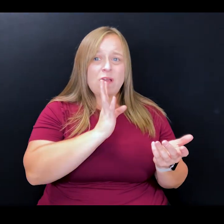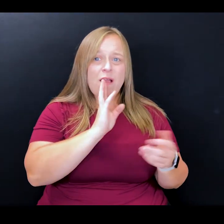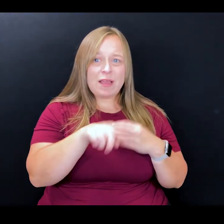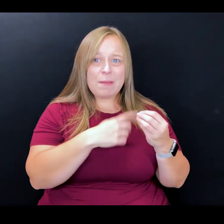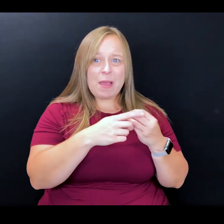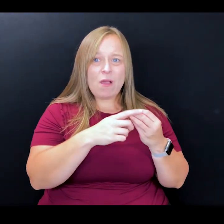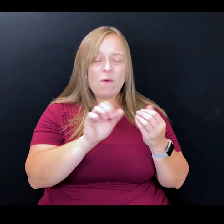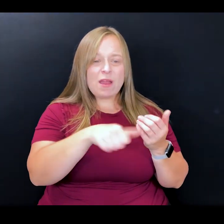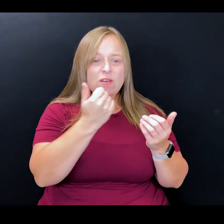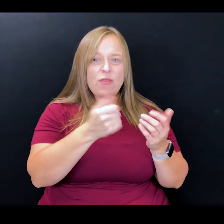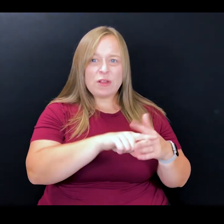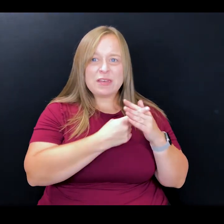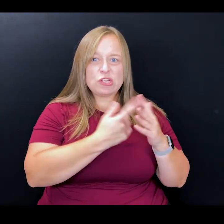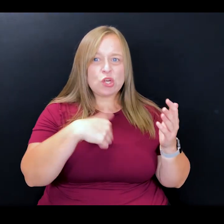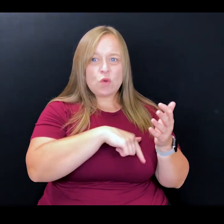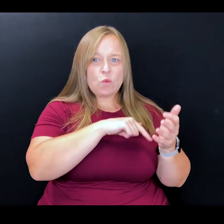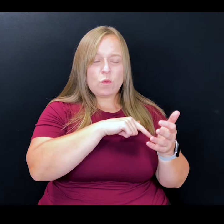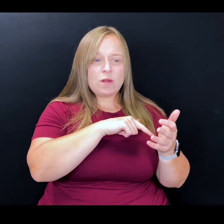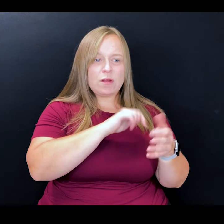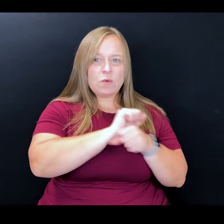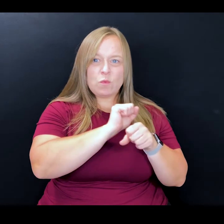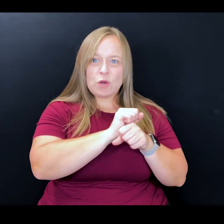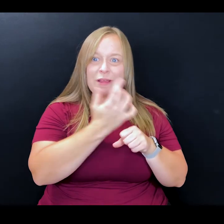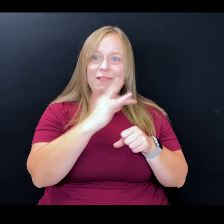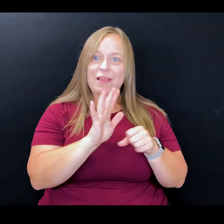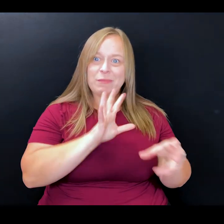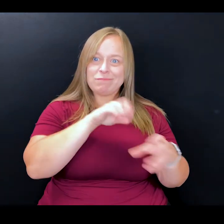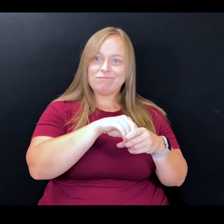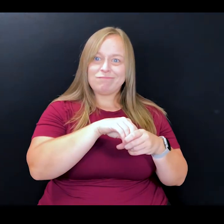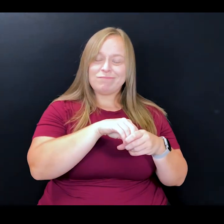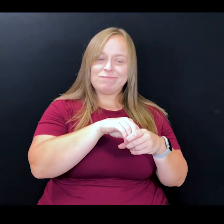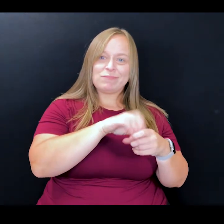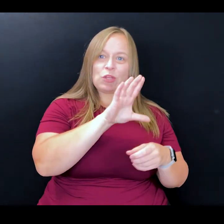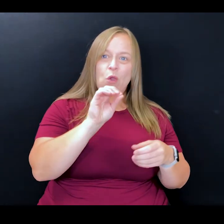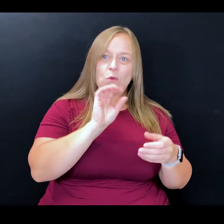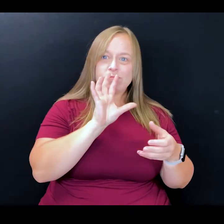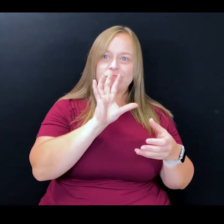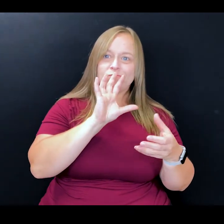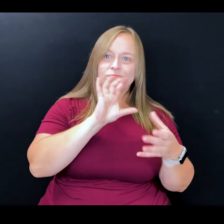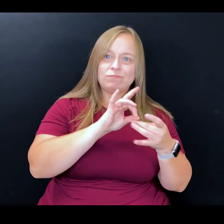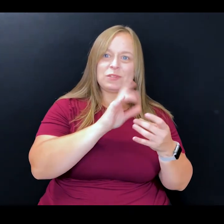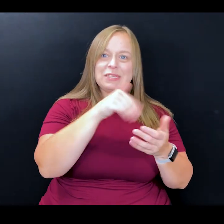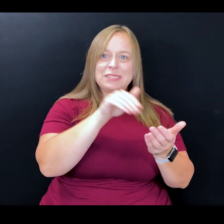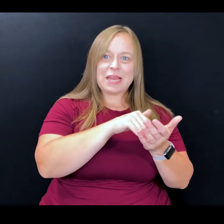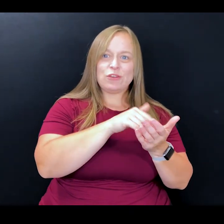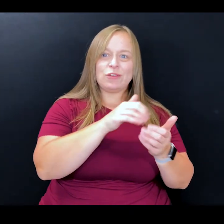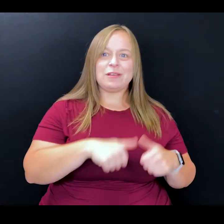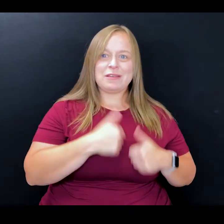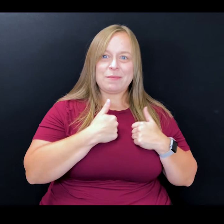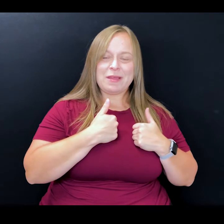Speaking of another initiative, we're lucky to be co-plaintiffs with the Center